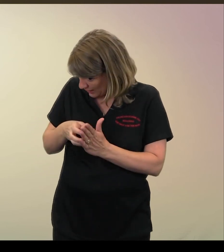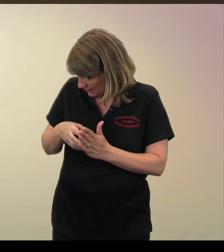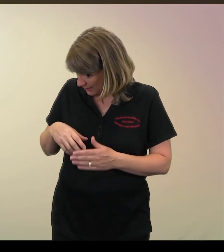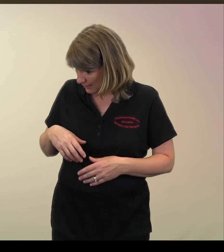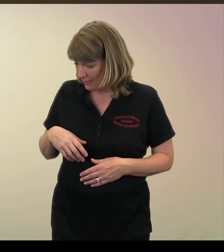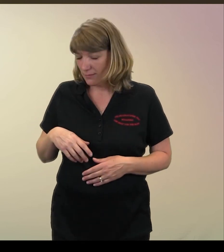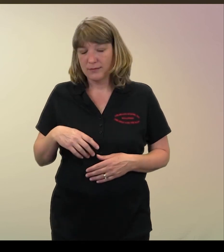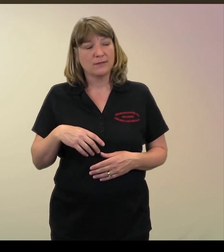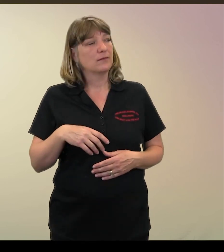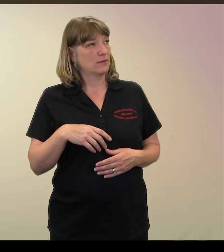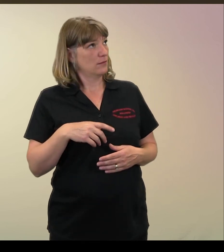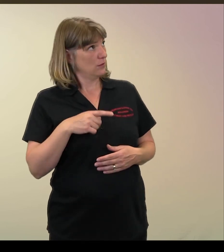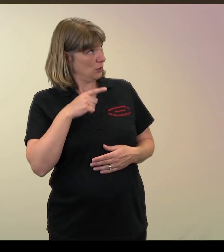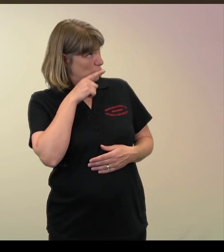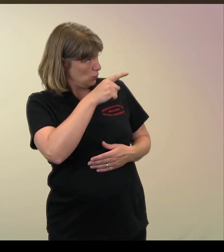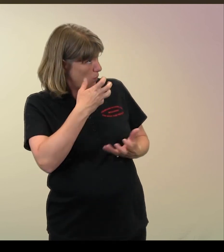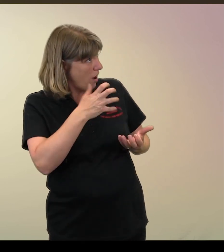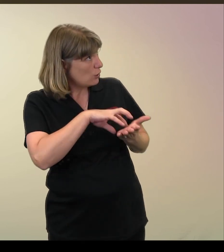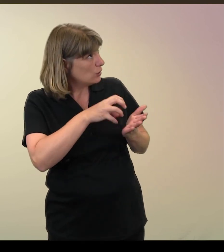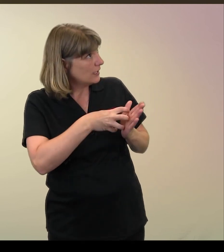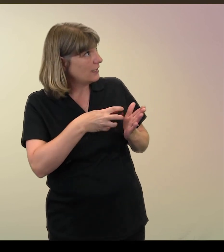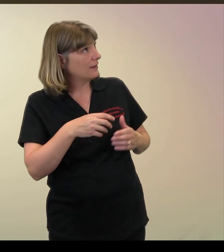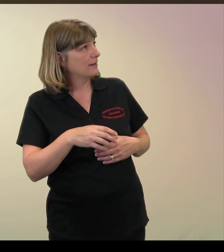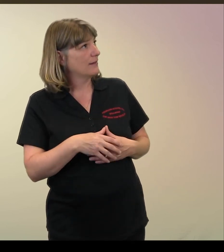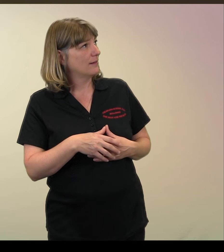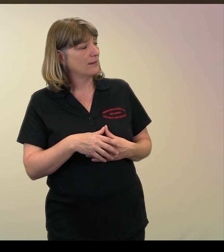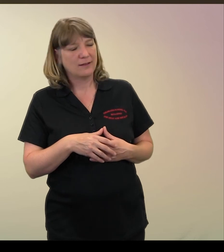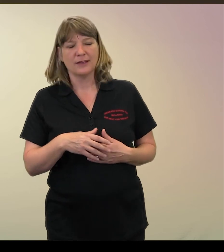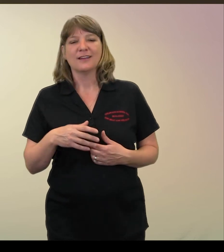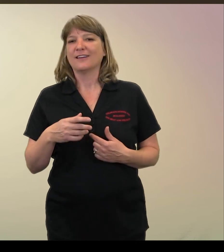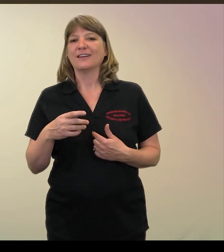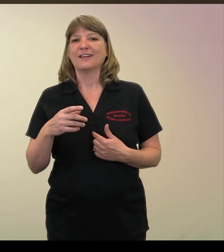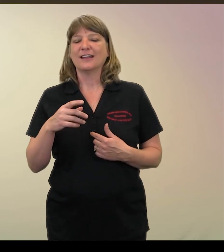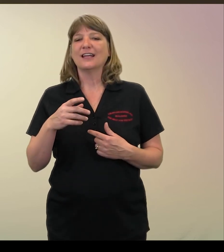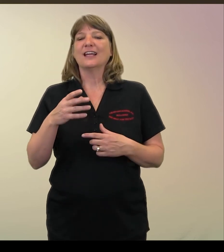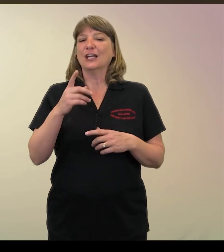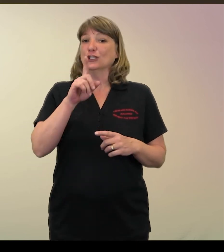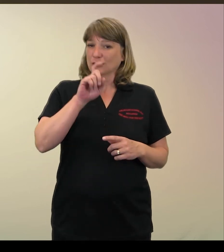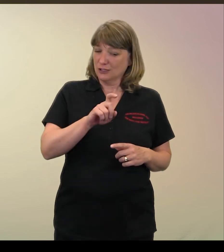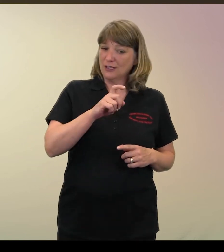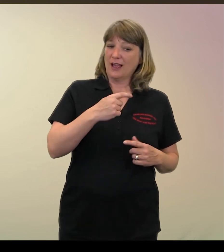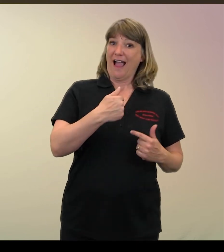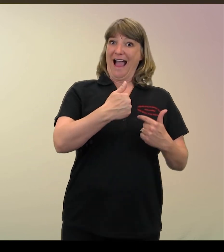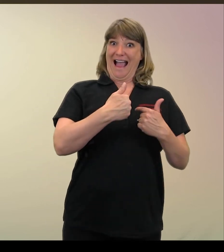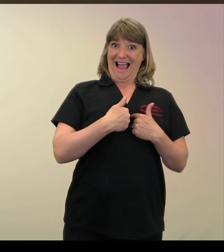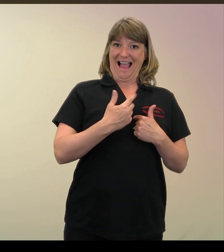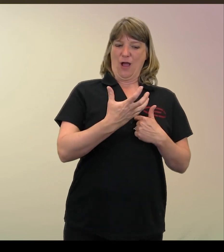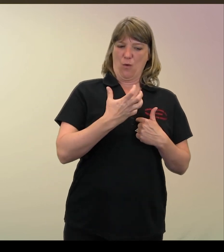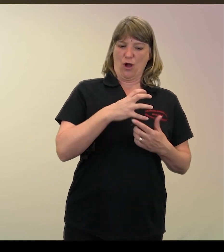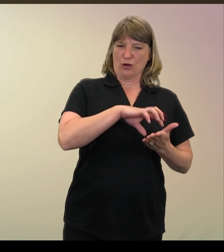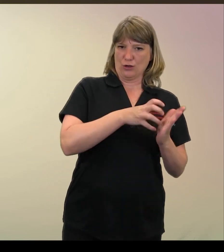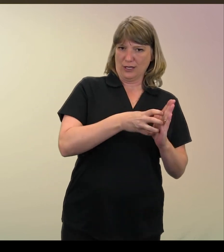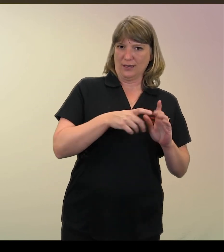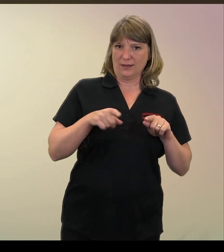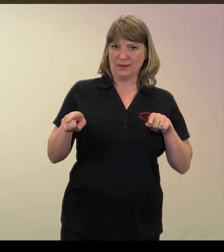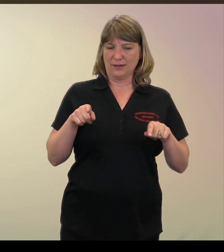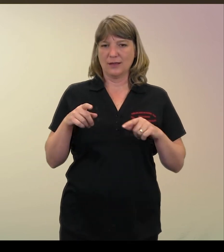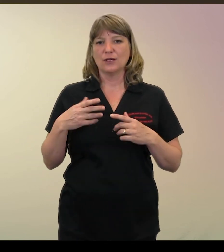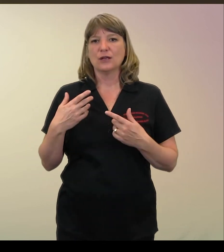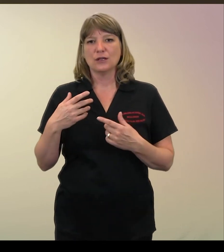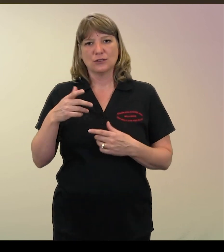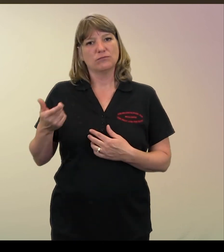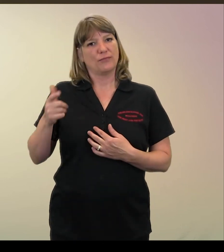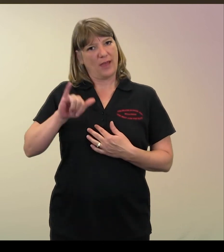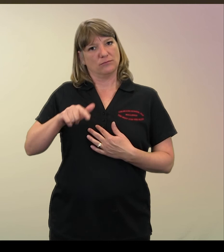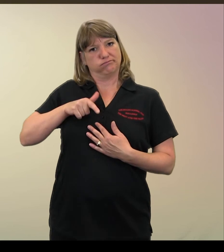want a cookie? And they repeat back, you want cookie, instead of I want cookie. This involves a difference